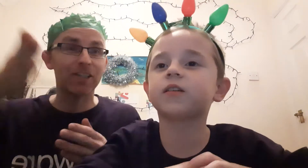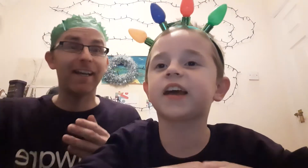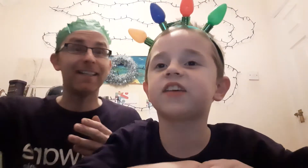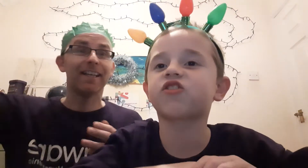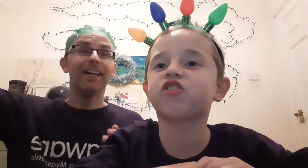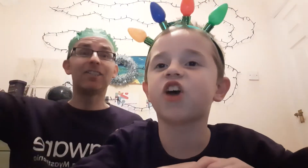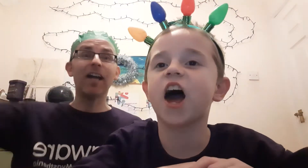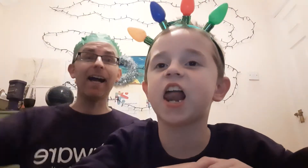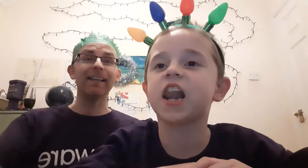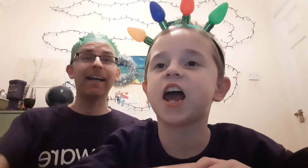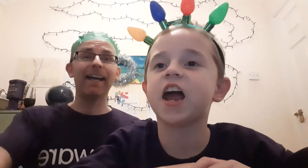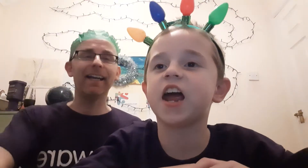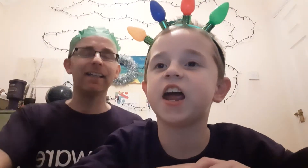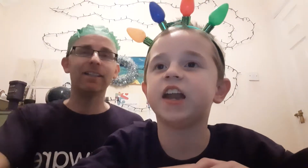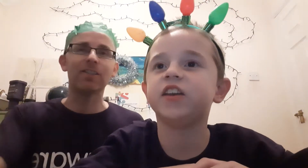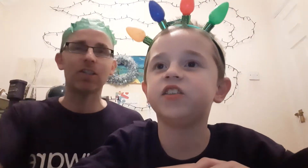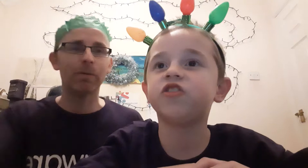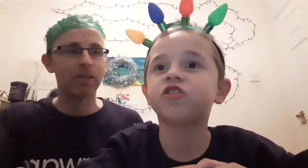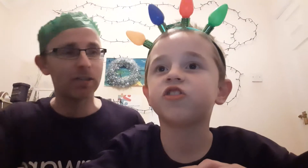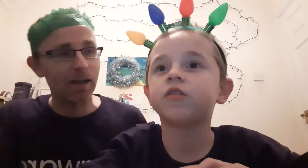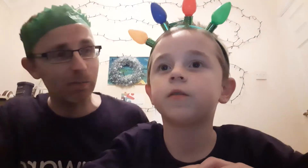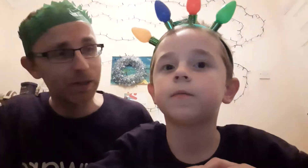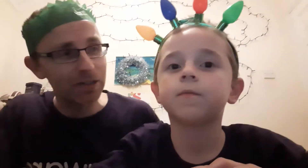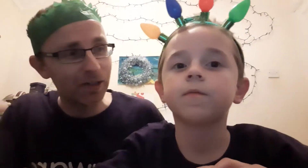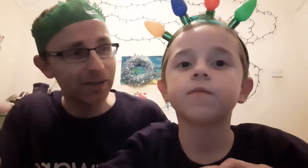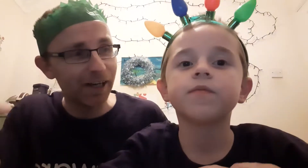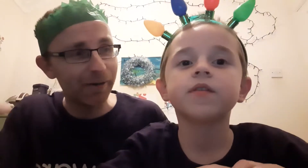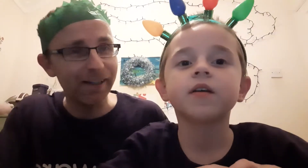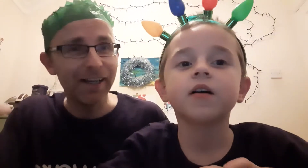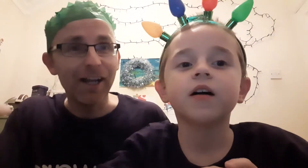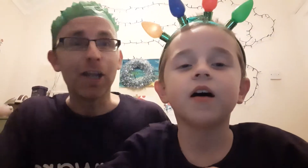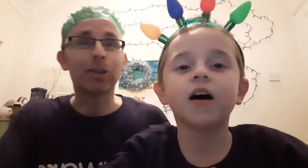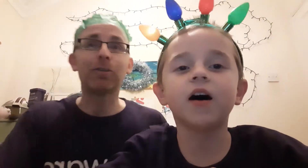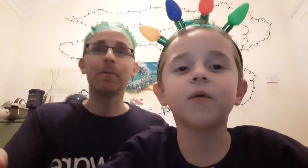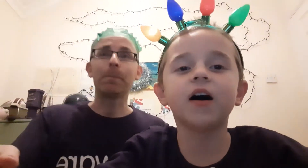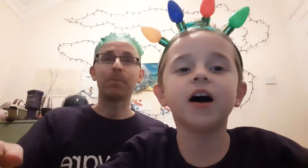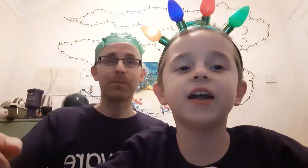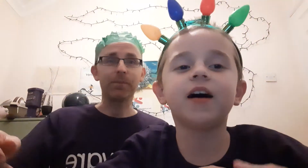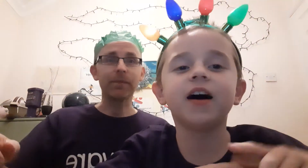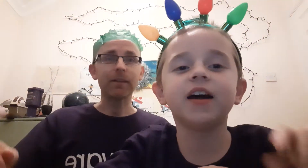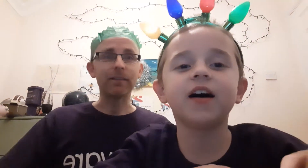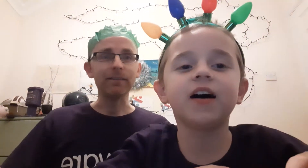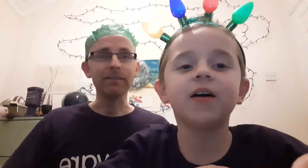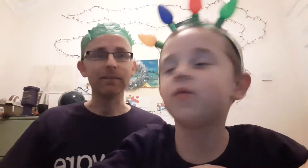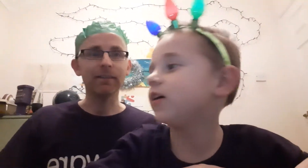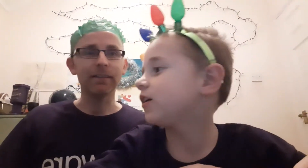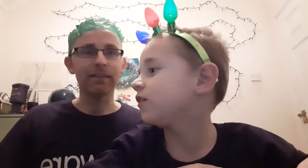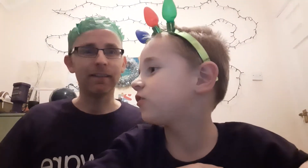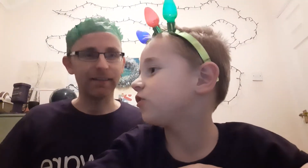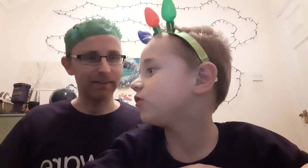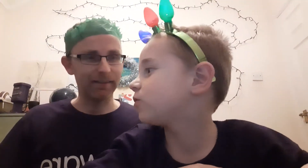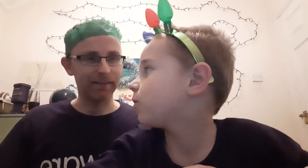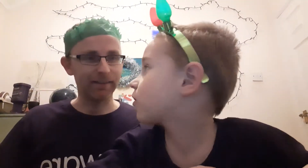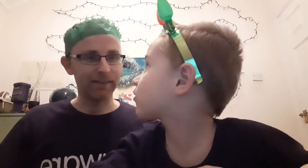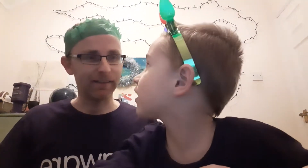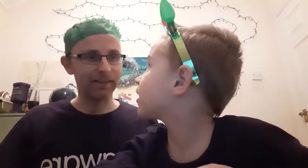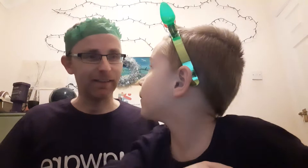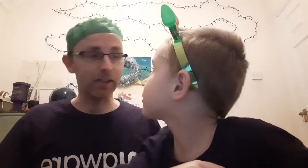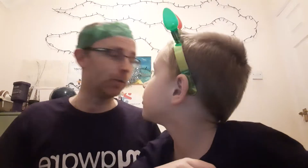languages challenge. Shall we just get on with the song, Noah? I want to choose what cracker. You want to